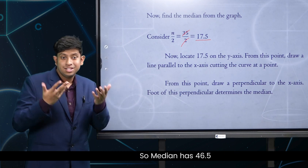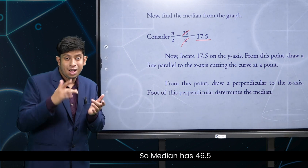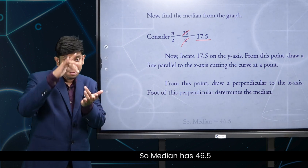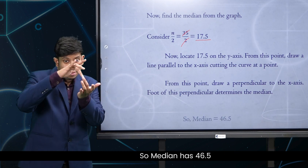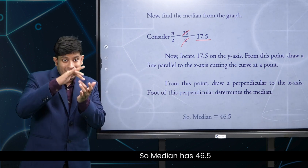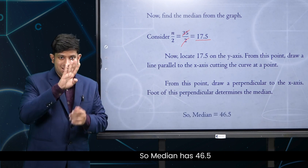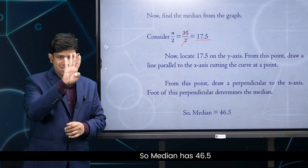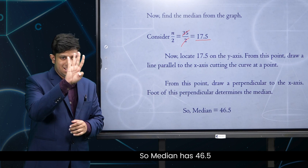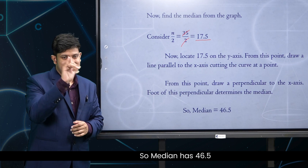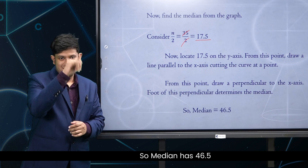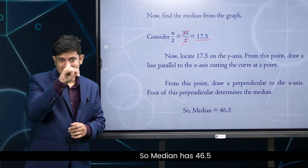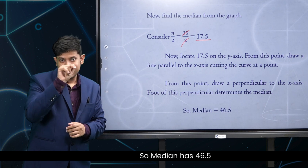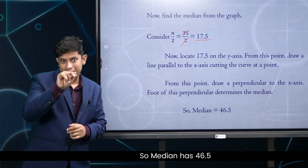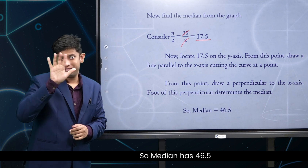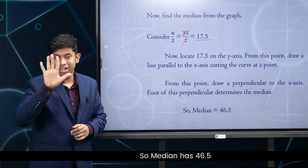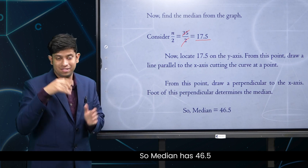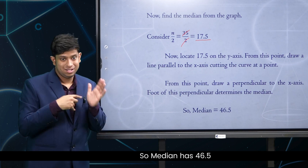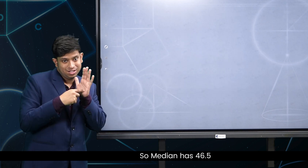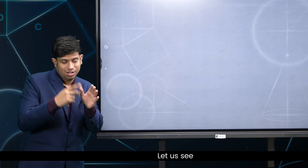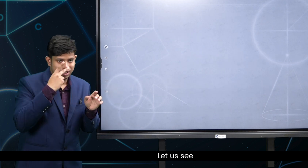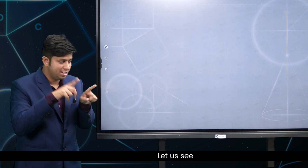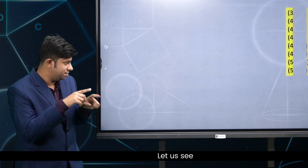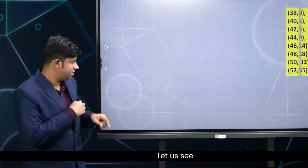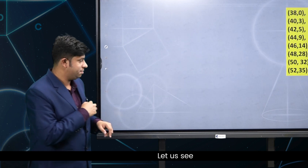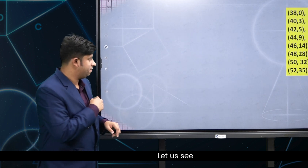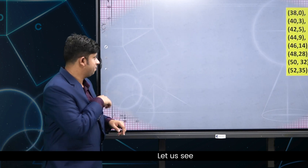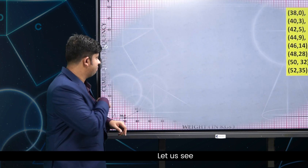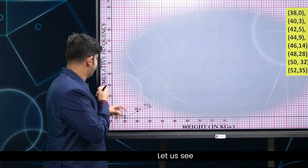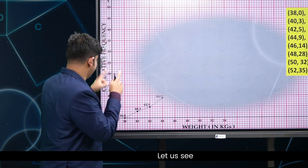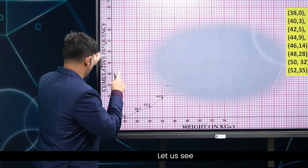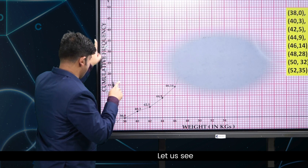So, median is equal to 46.5. Let us see.